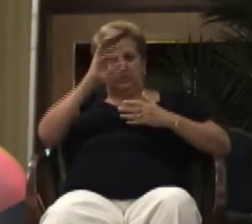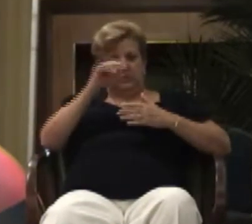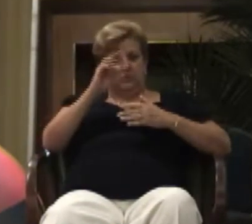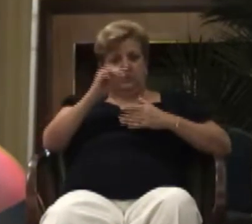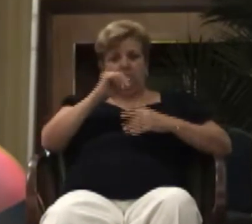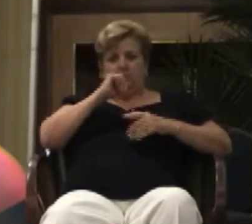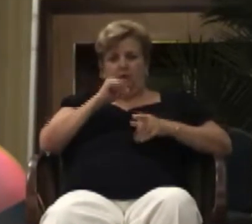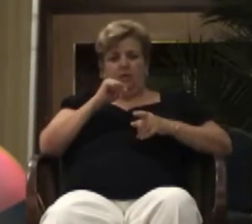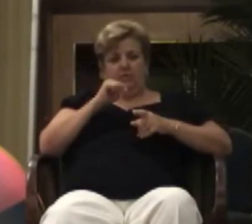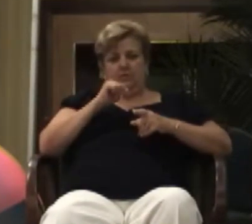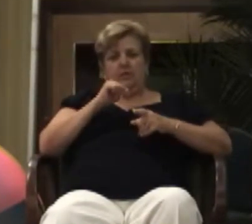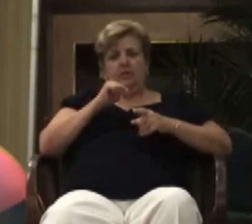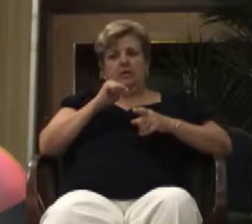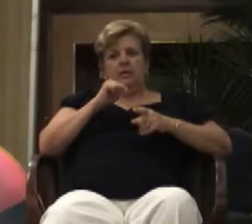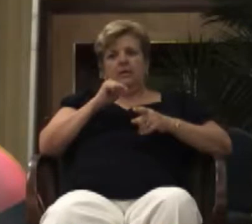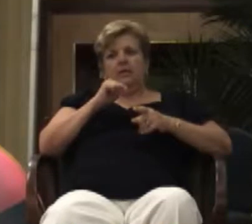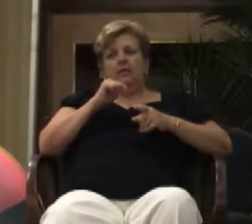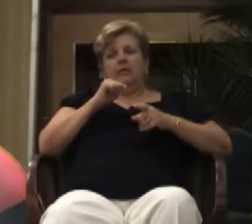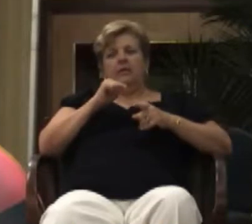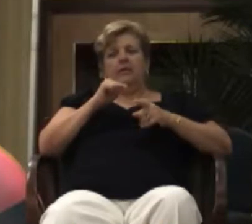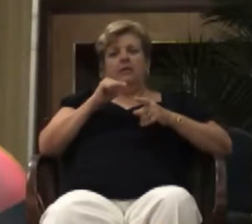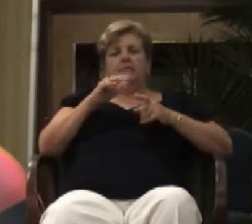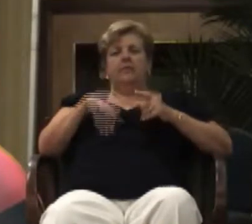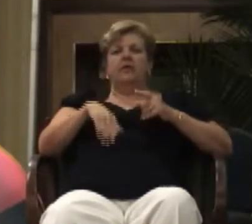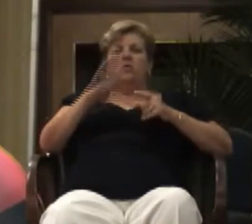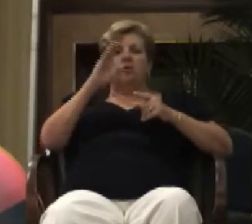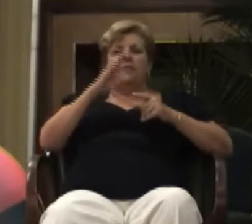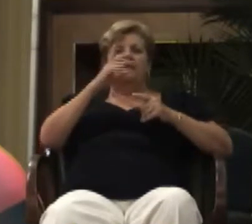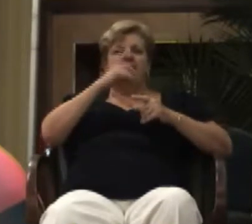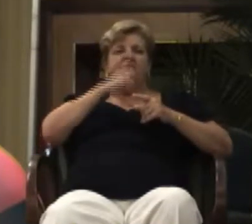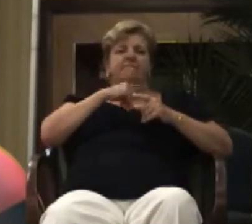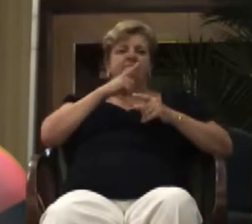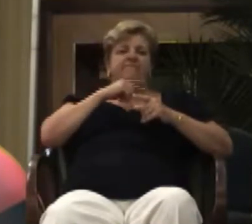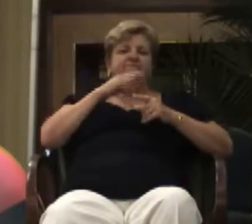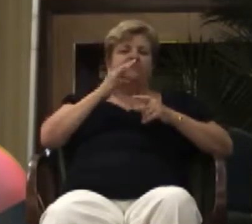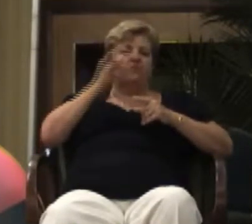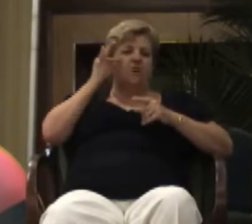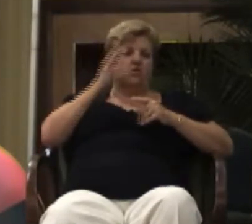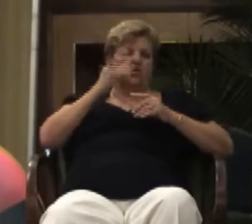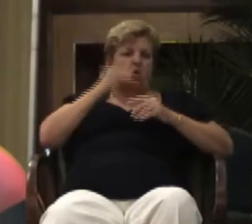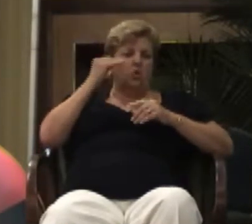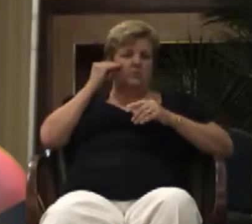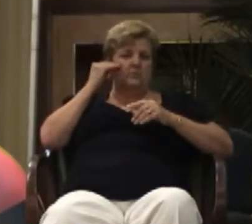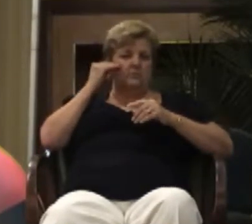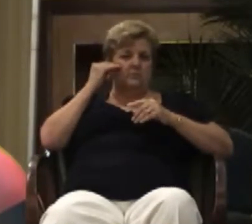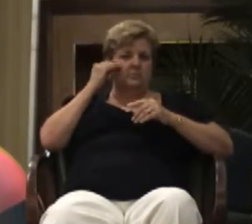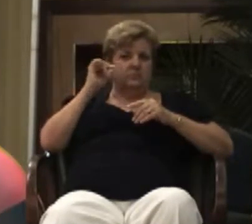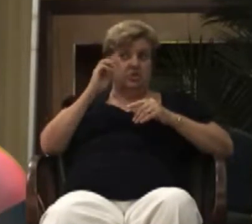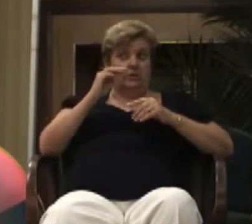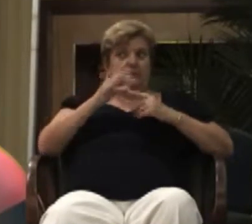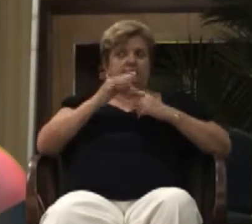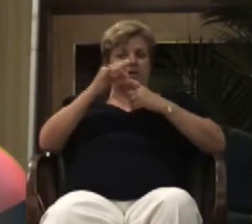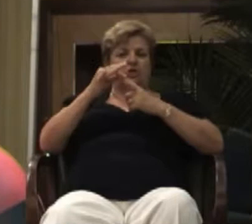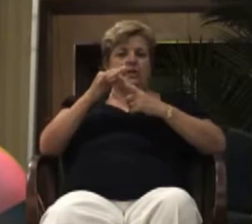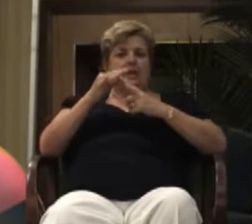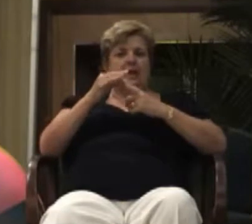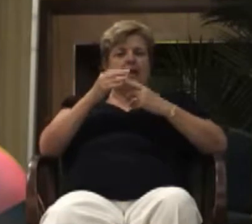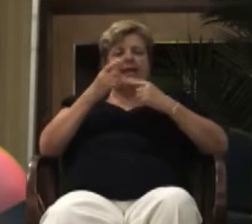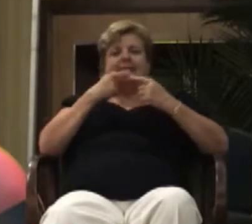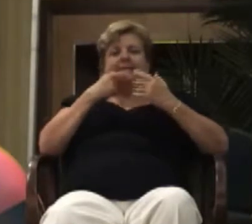drunkenness. They grew up in foster homes. And I said, let's pay back. And we